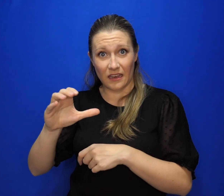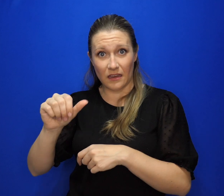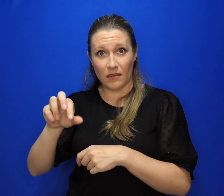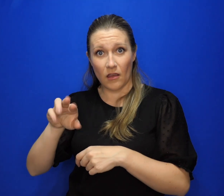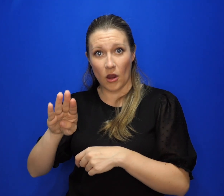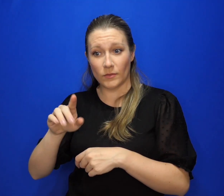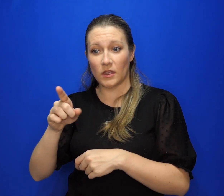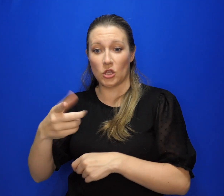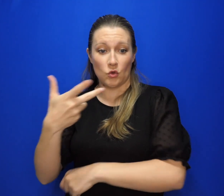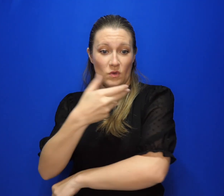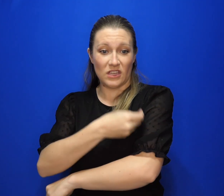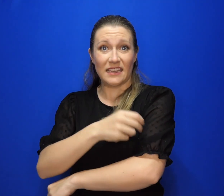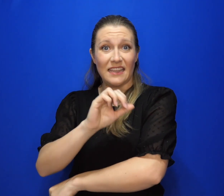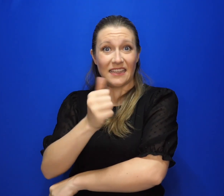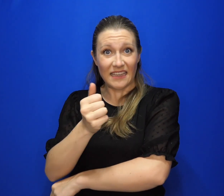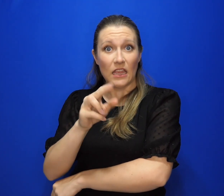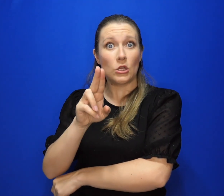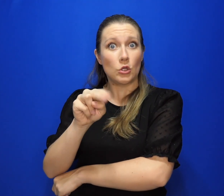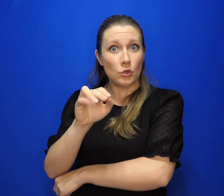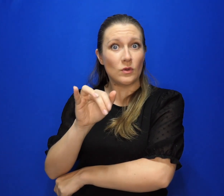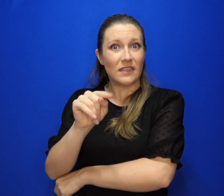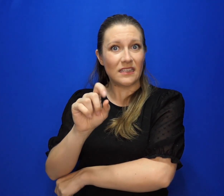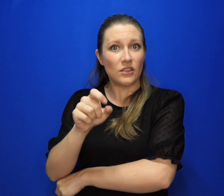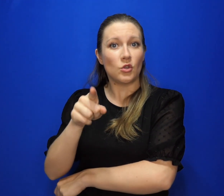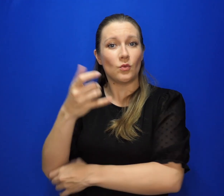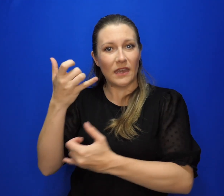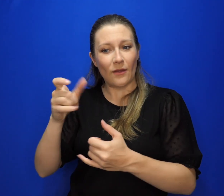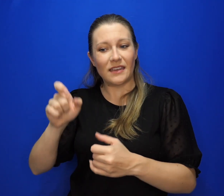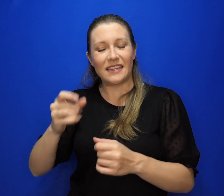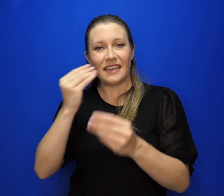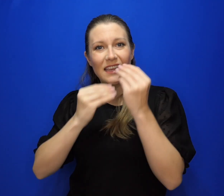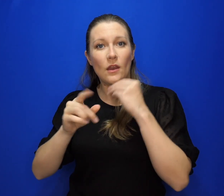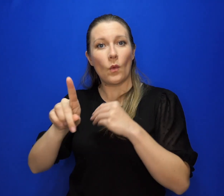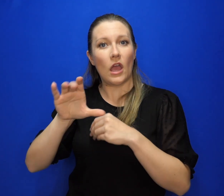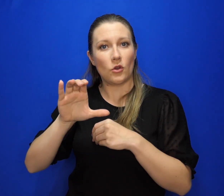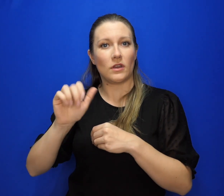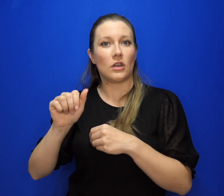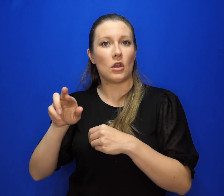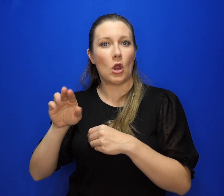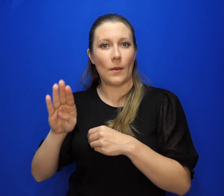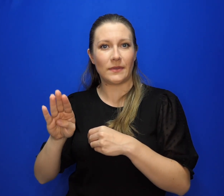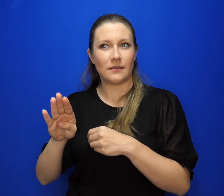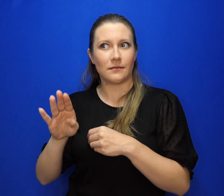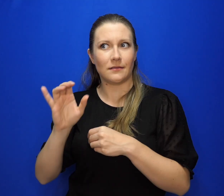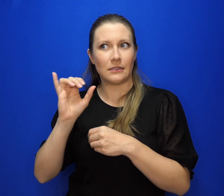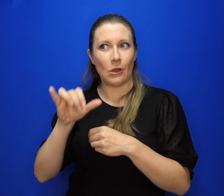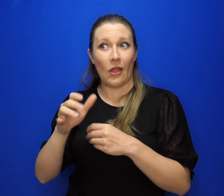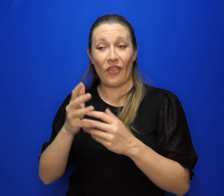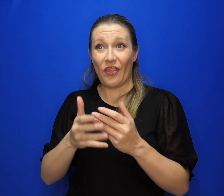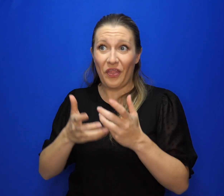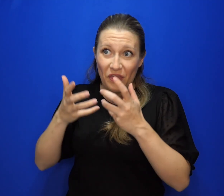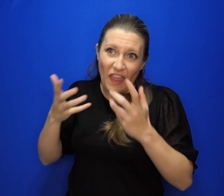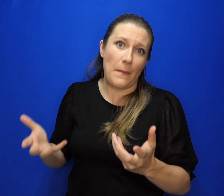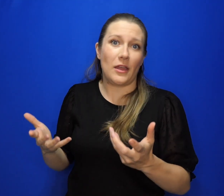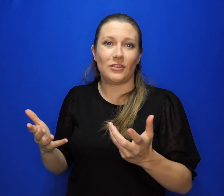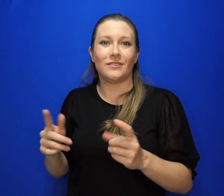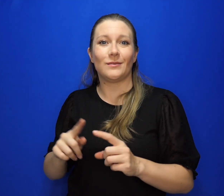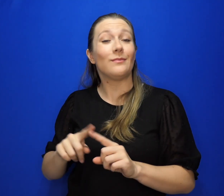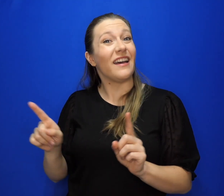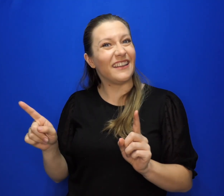10 units, you need to eat 100 carbs. Yes. Not that much, but...